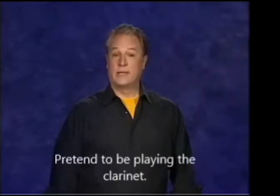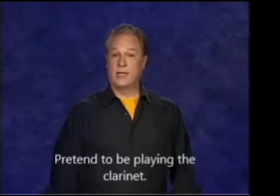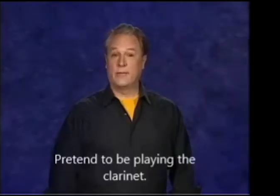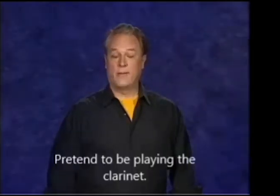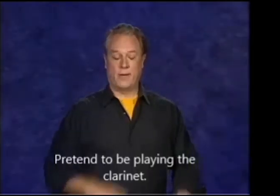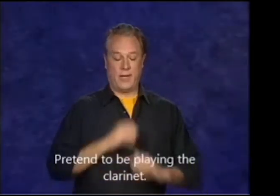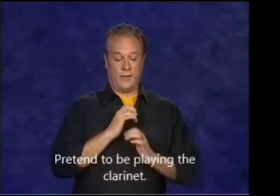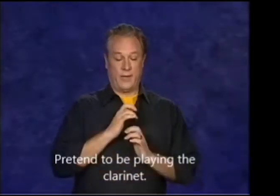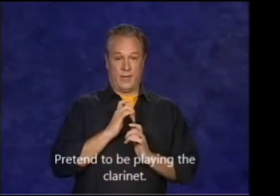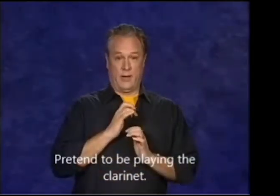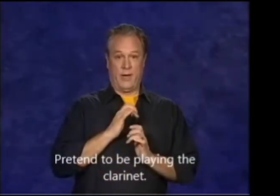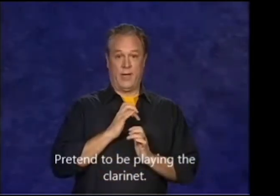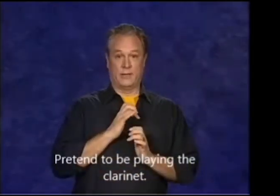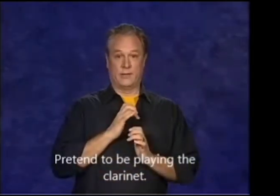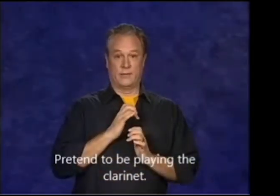Pretend to be playing the clarinet.